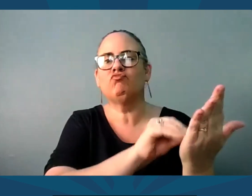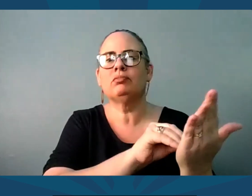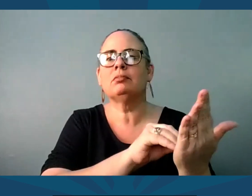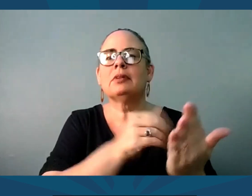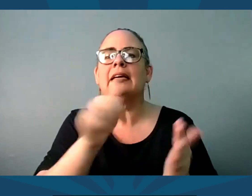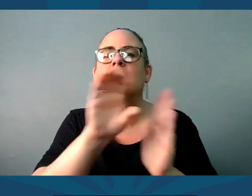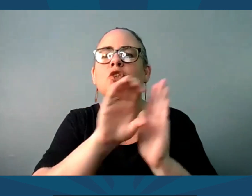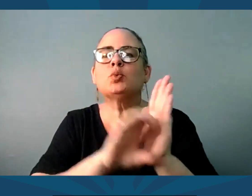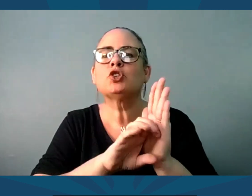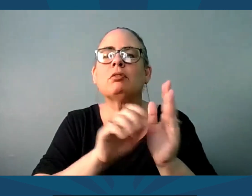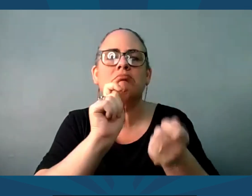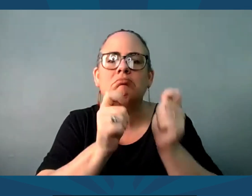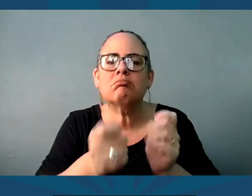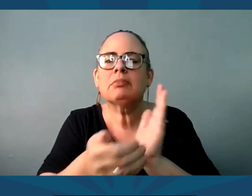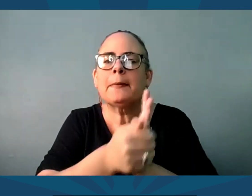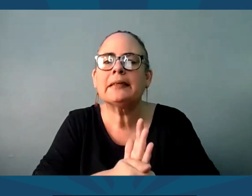constitutional amendments on the ballot.